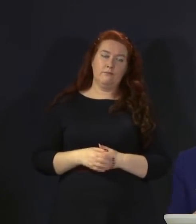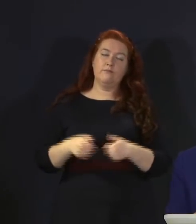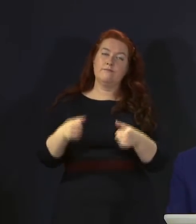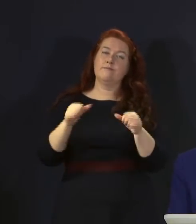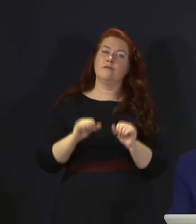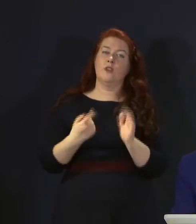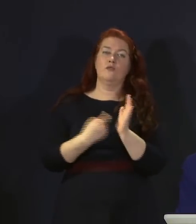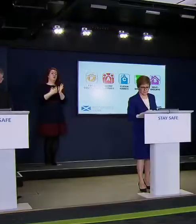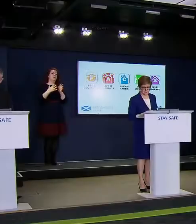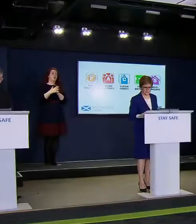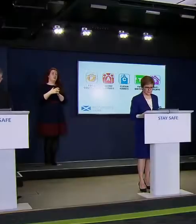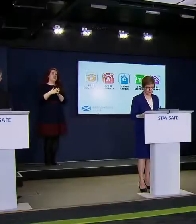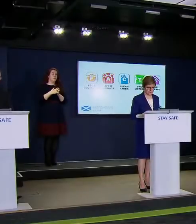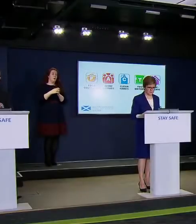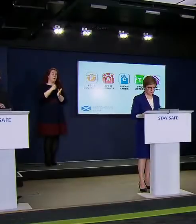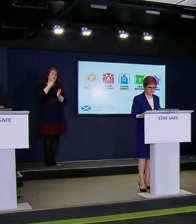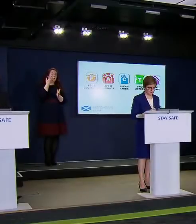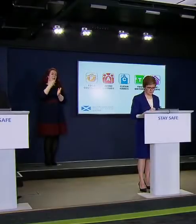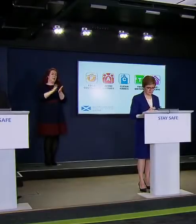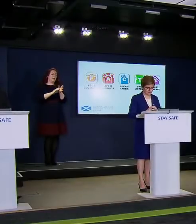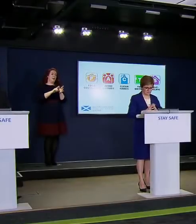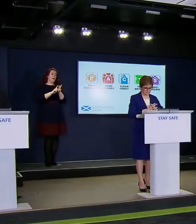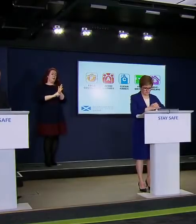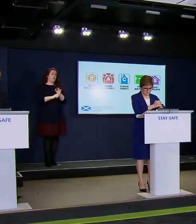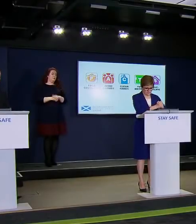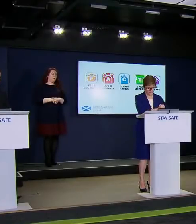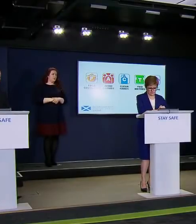Rachel Watson from the Daily Mail.